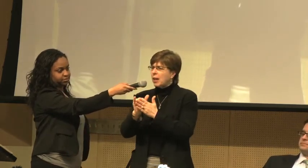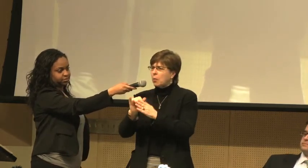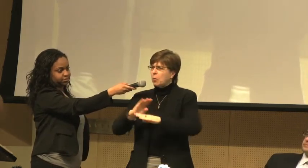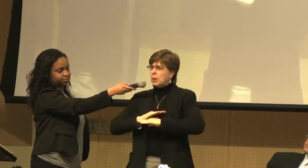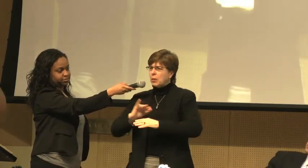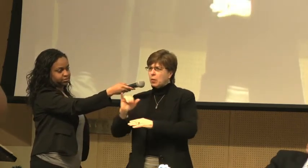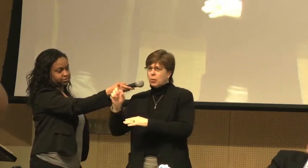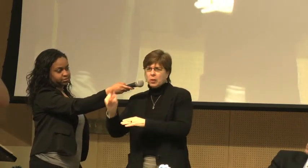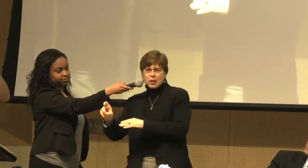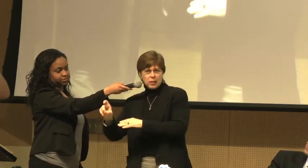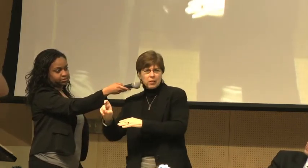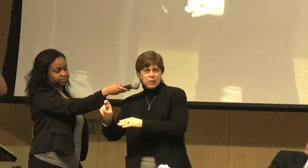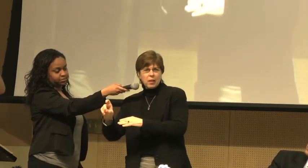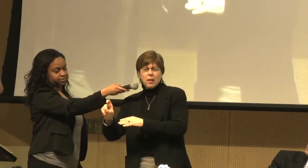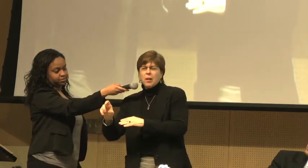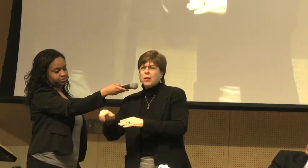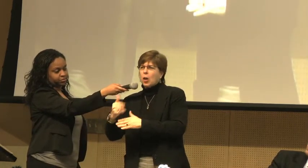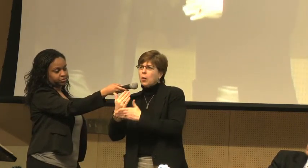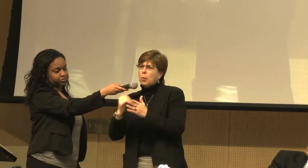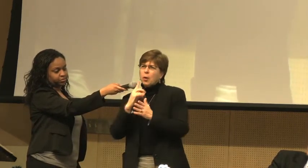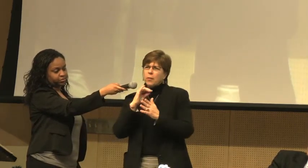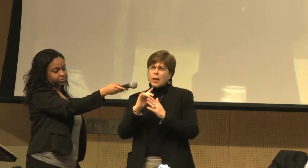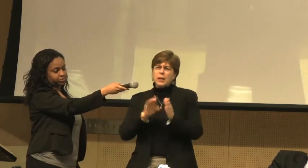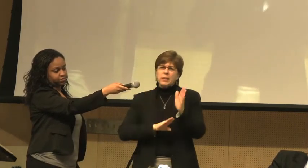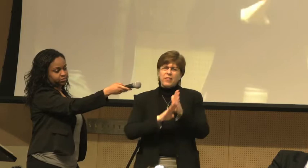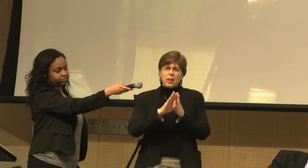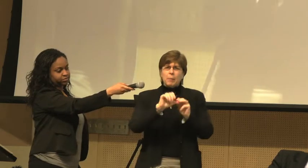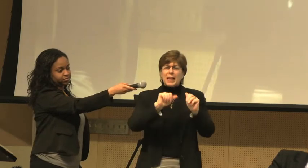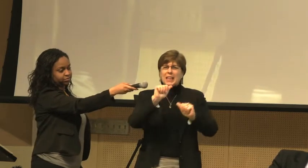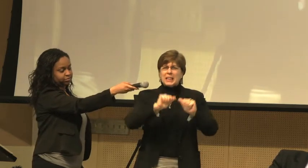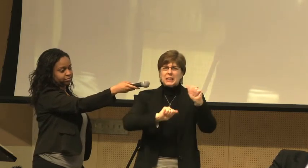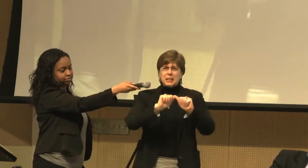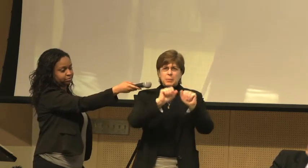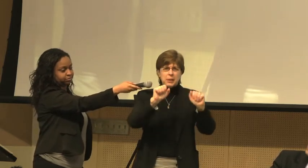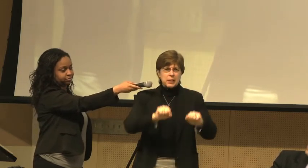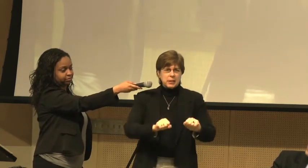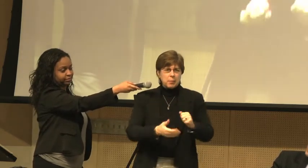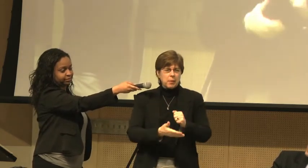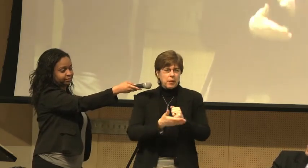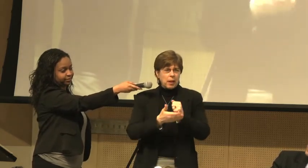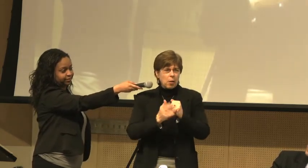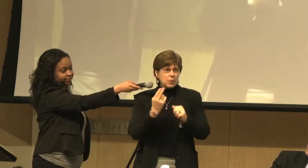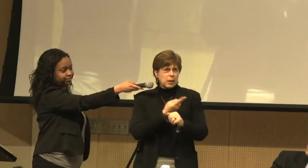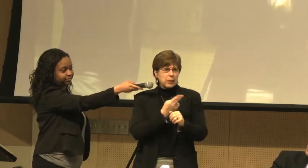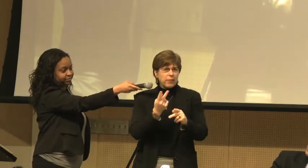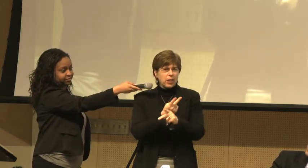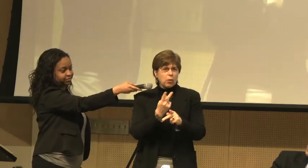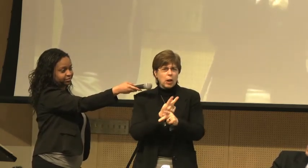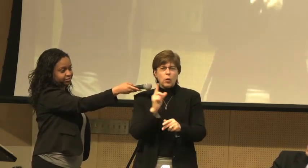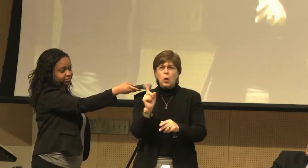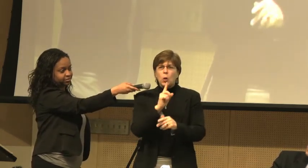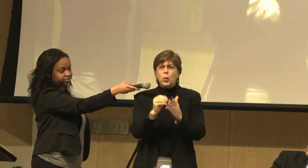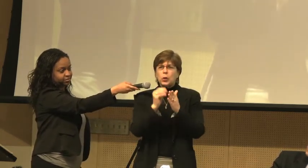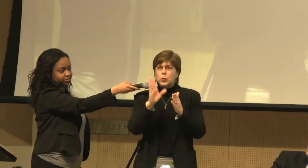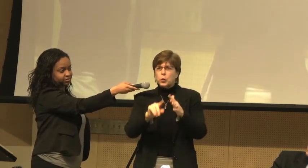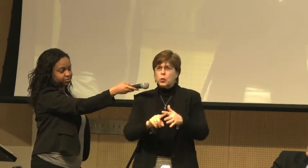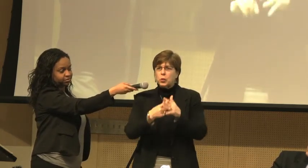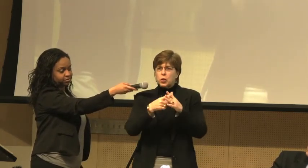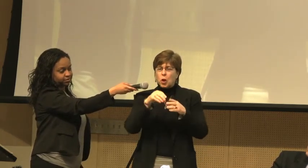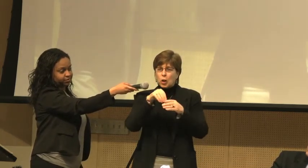That will meet those needs. The other part of that is developing an assessment system that helps us figure out where students will start